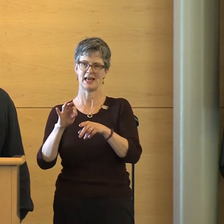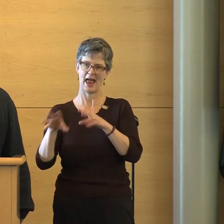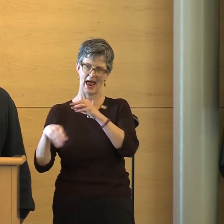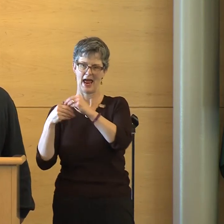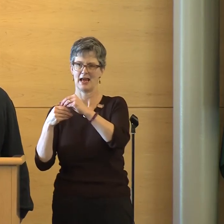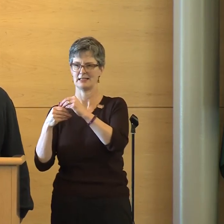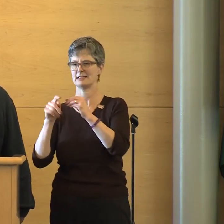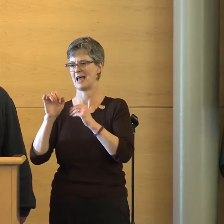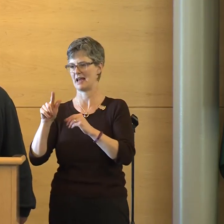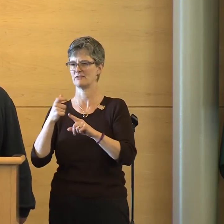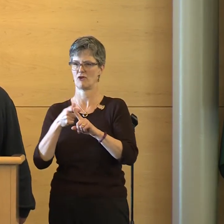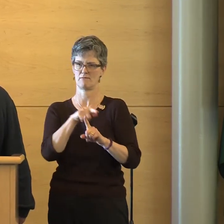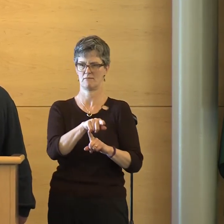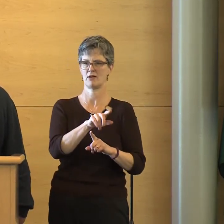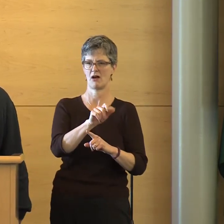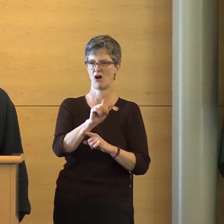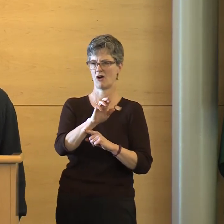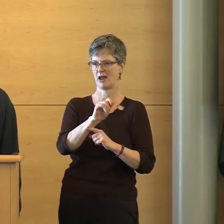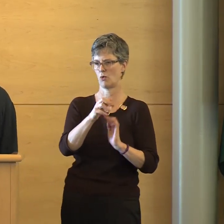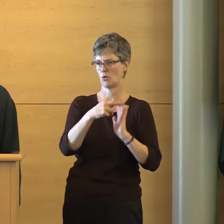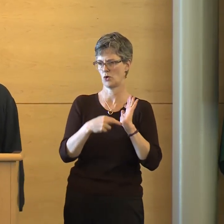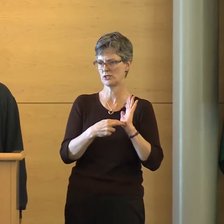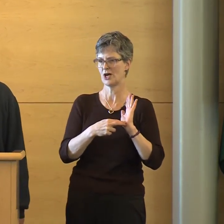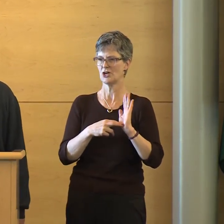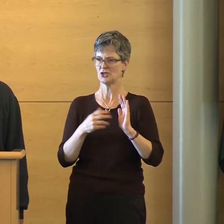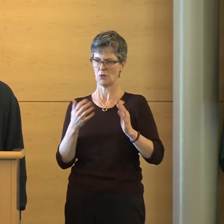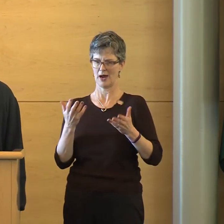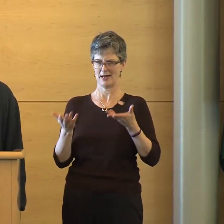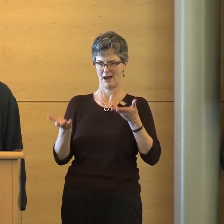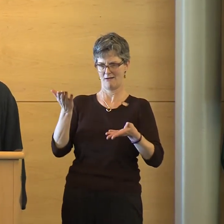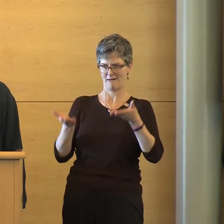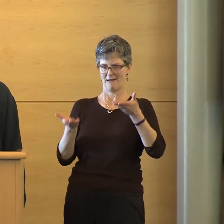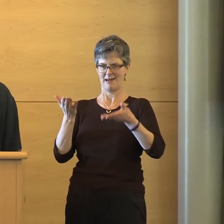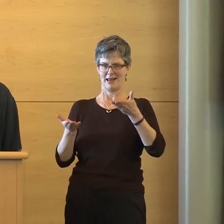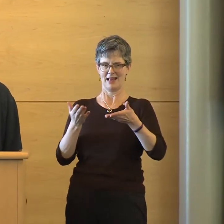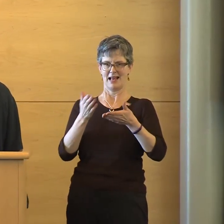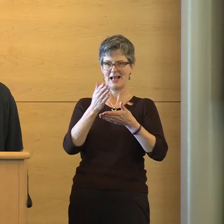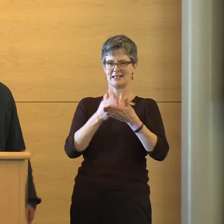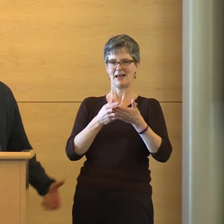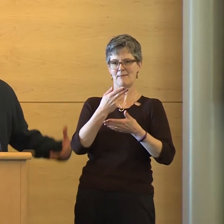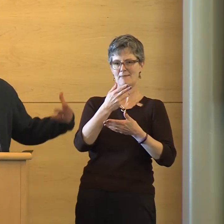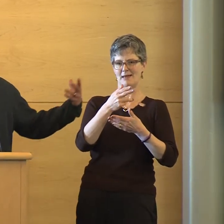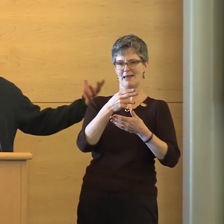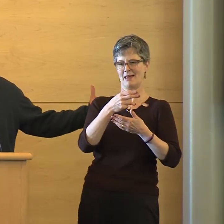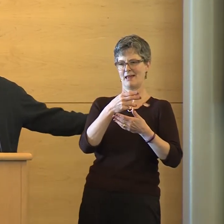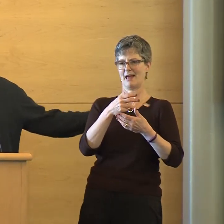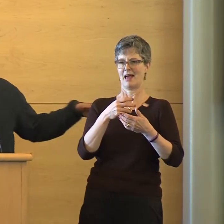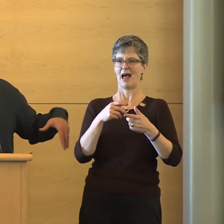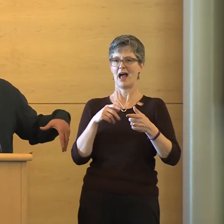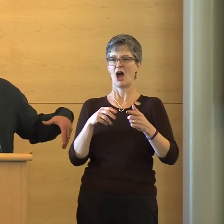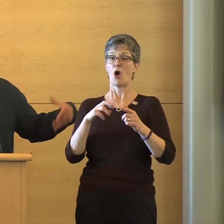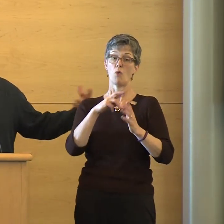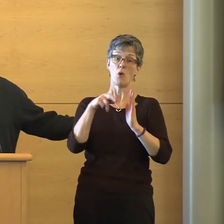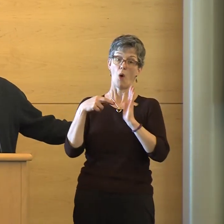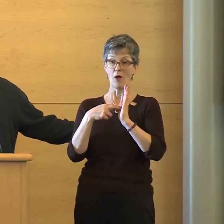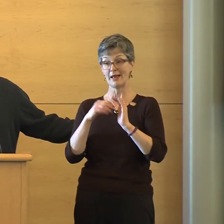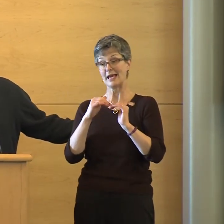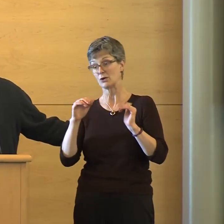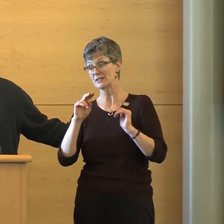came first, HTML5 came second, and HTML5 actually added some tags